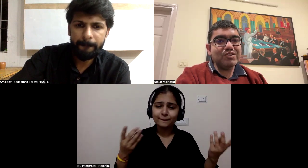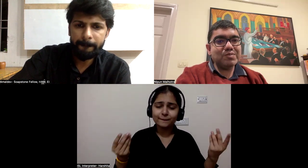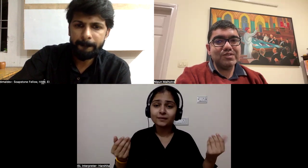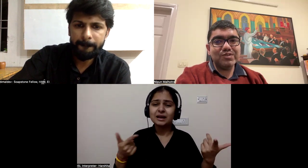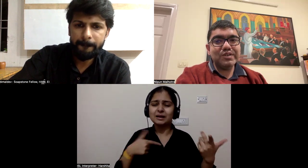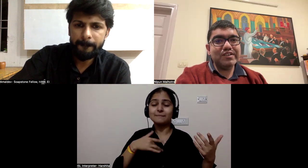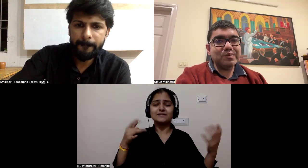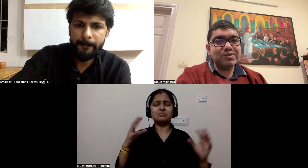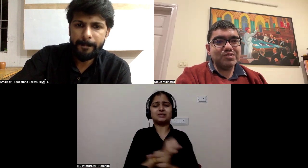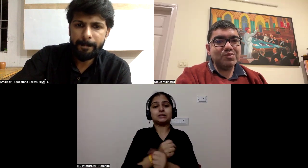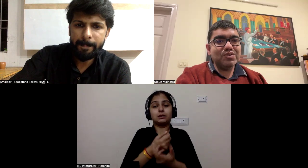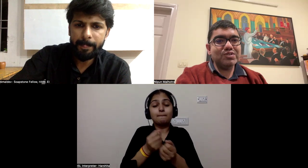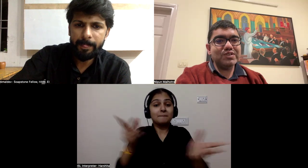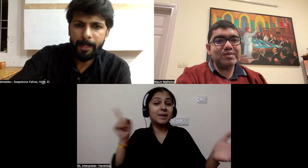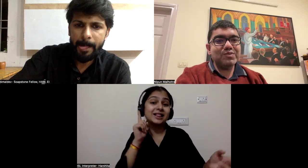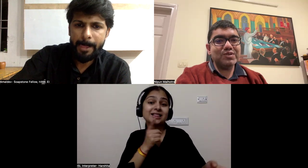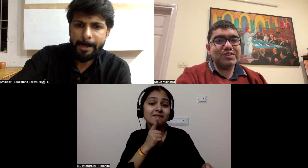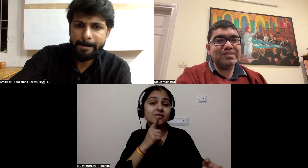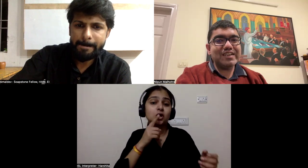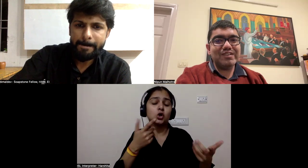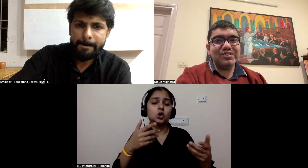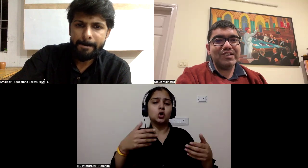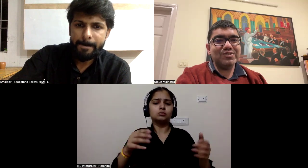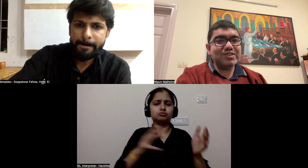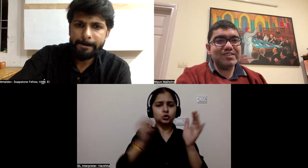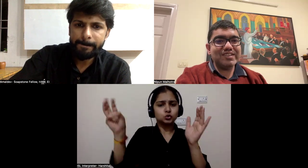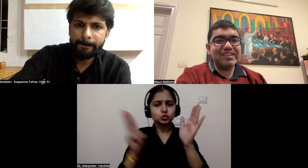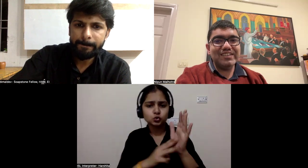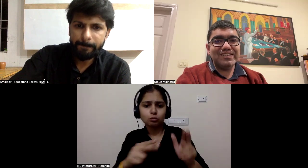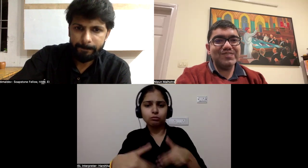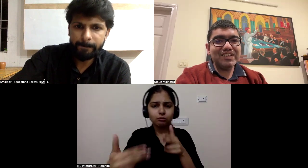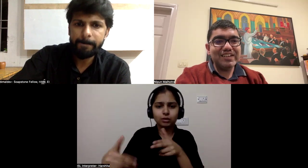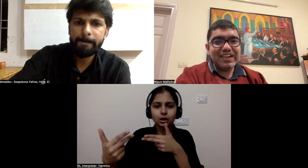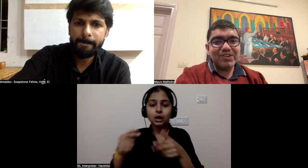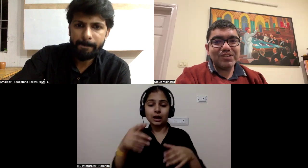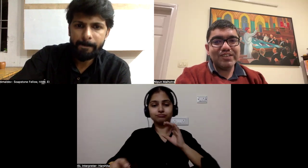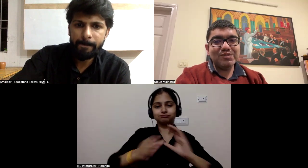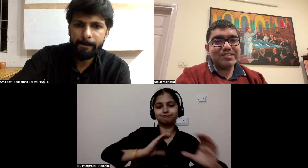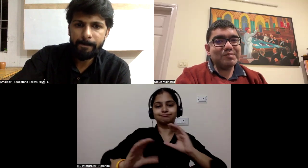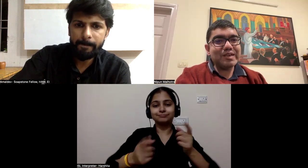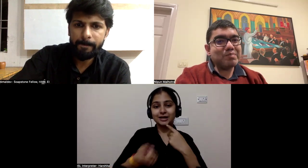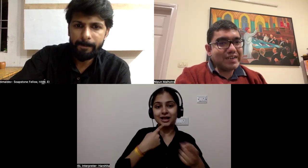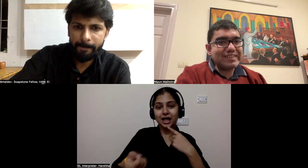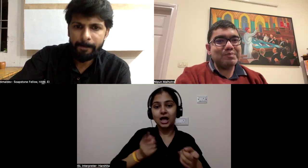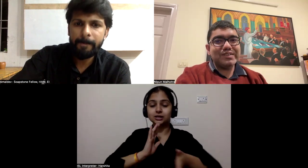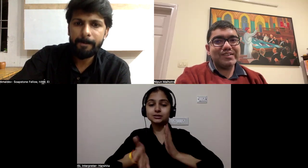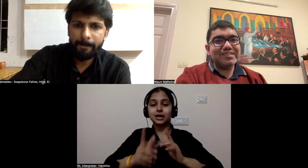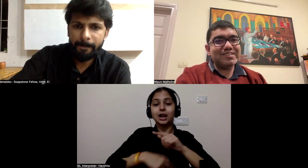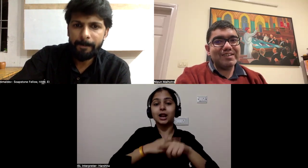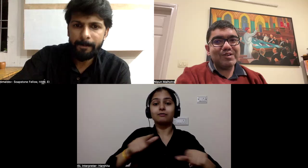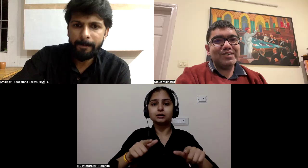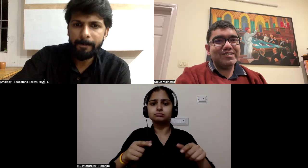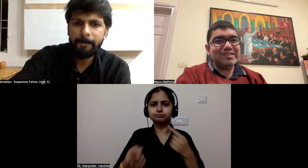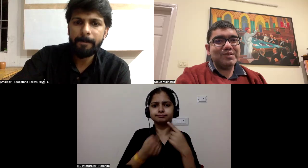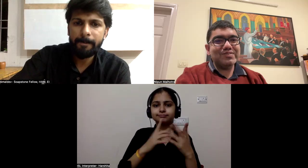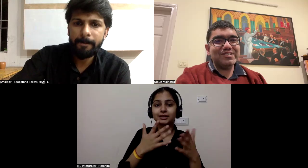missing out, because there were so many deaf people on the Zoom call also, for example, who were talking in sign language, and I was not understanding anything. And Dr. Renuka actually became my interpreter rather than the